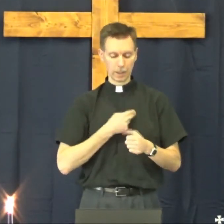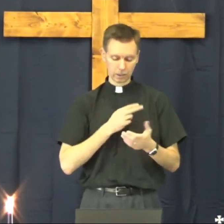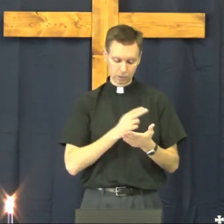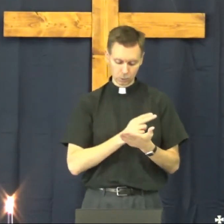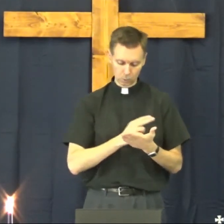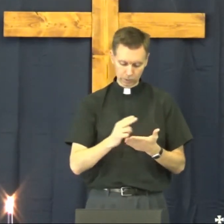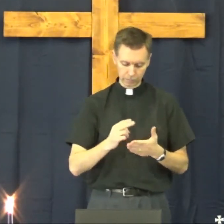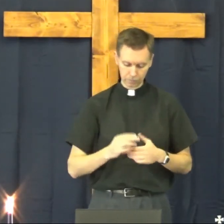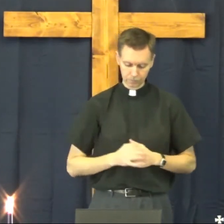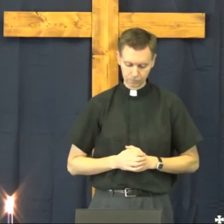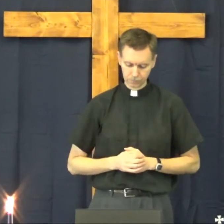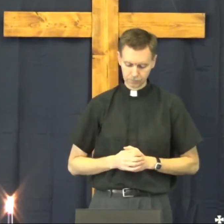us holy.